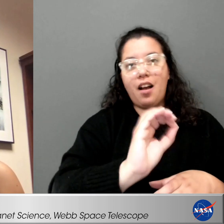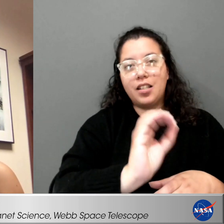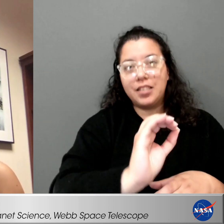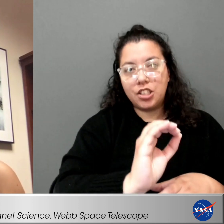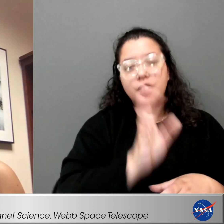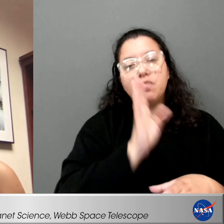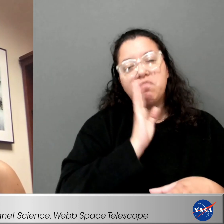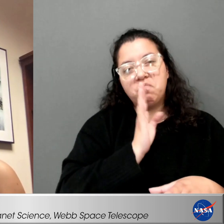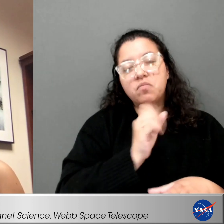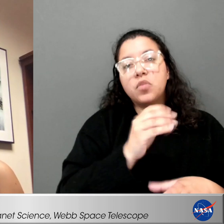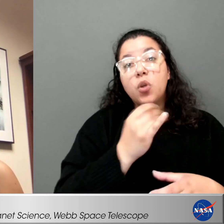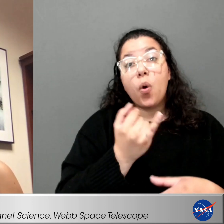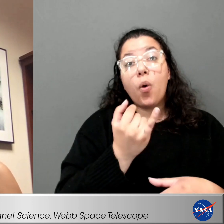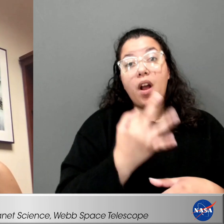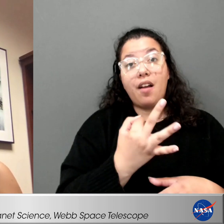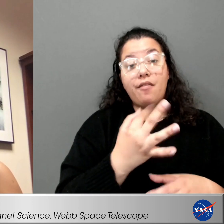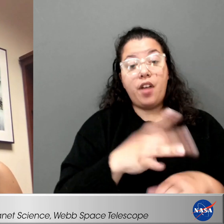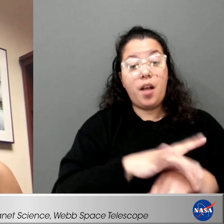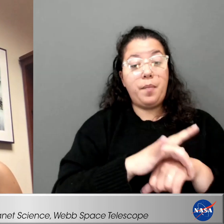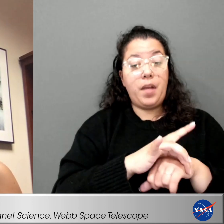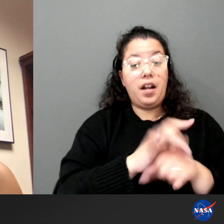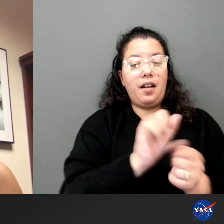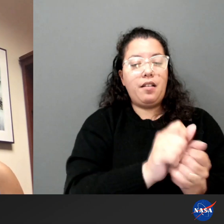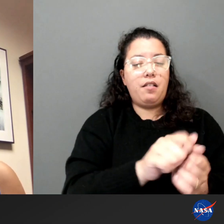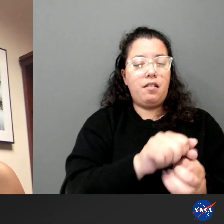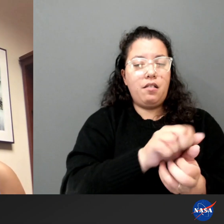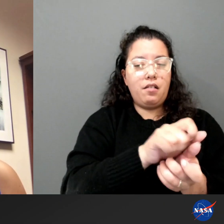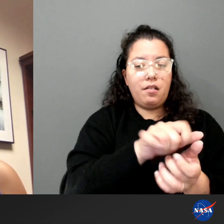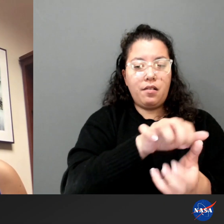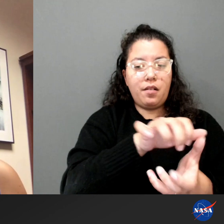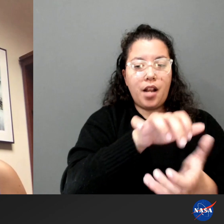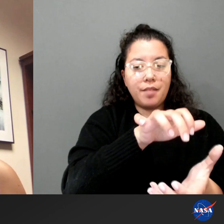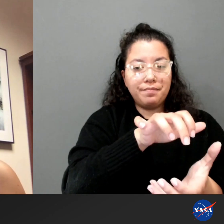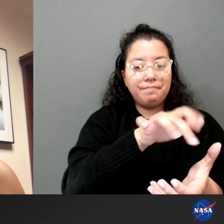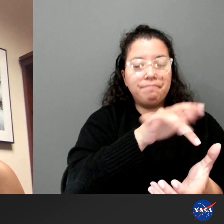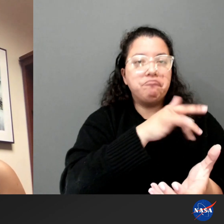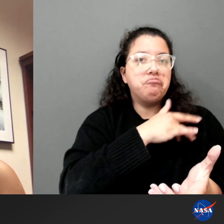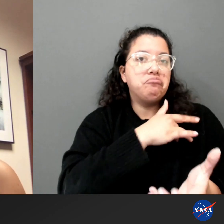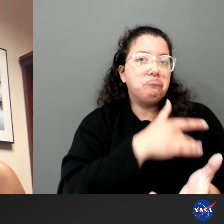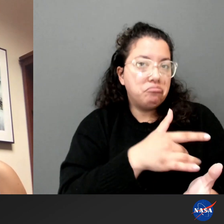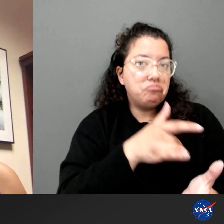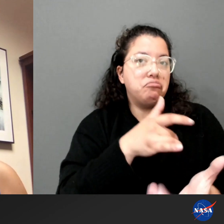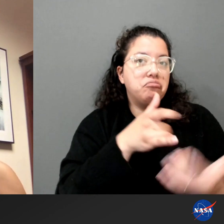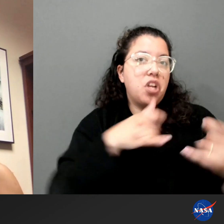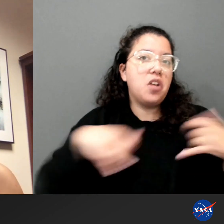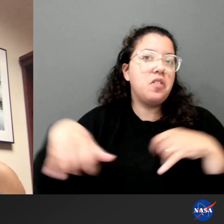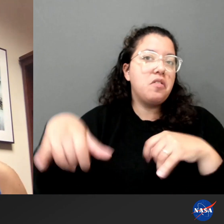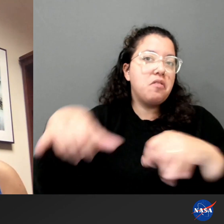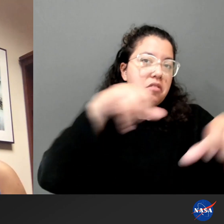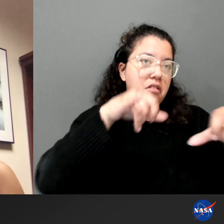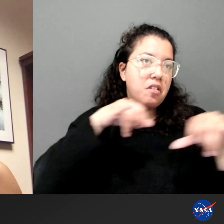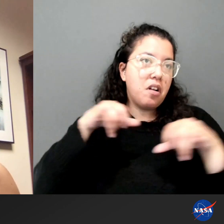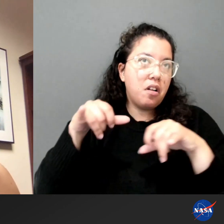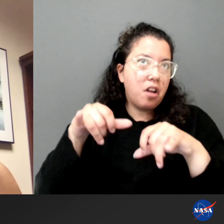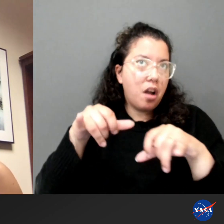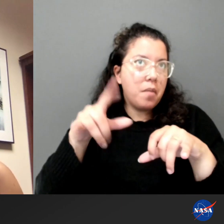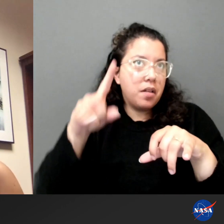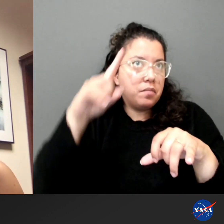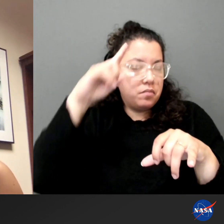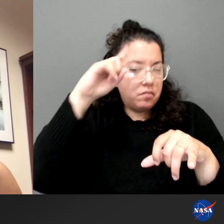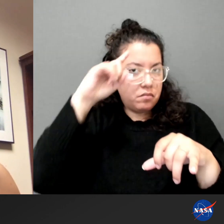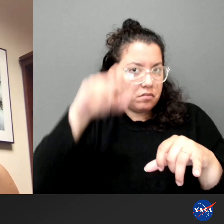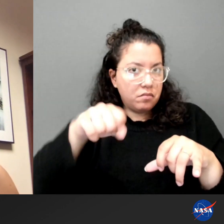it's actually quite common or expected to be common that it has water accreted into